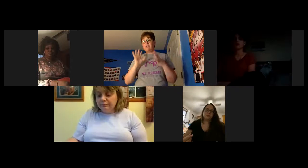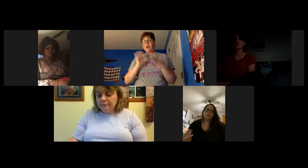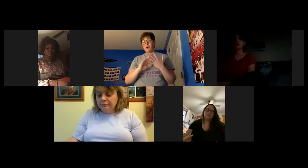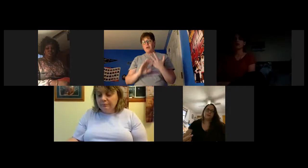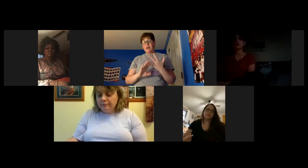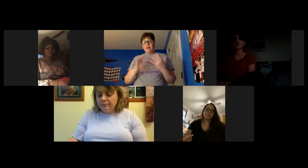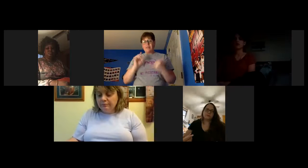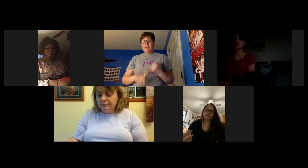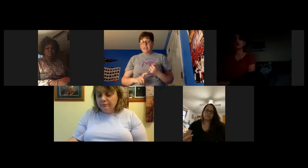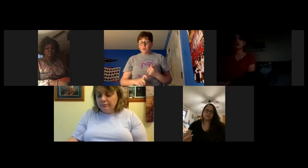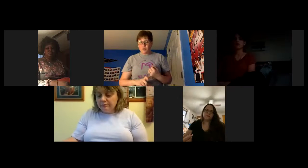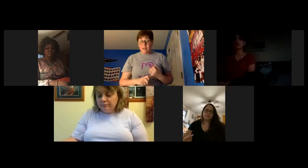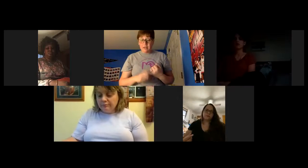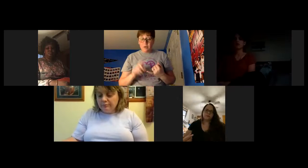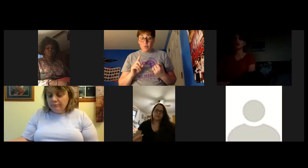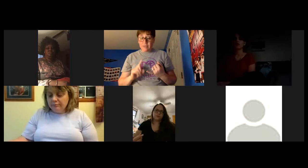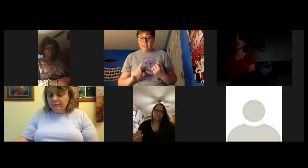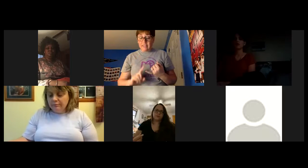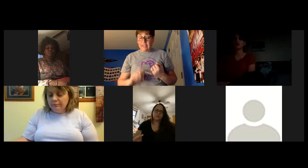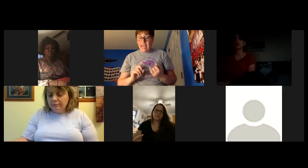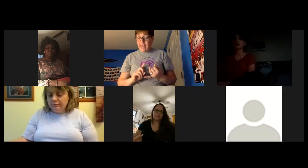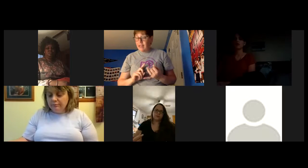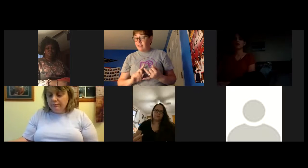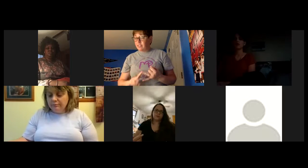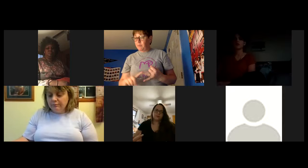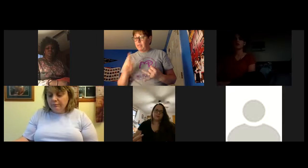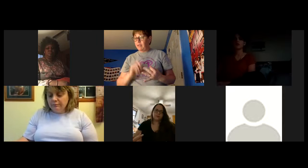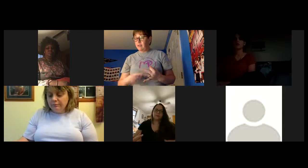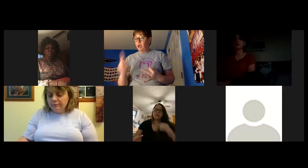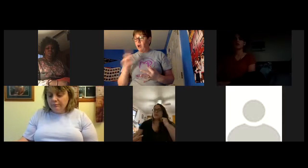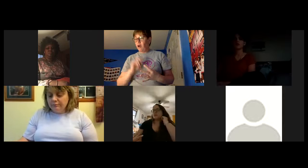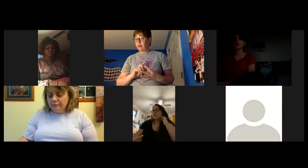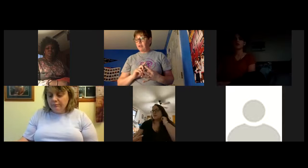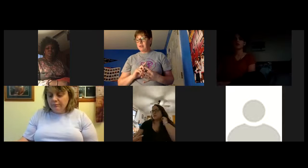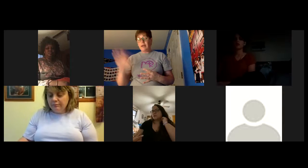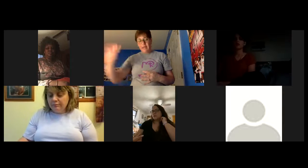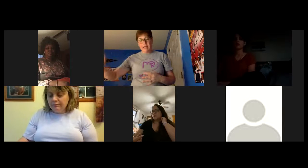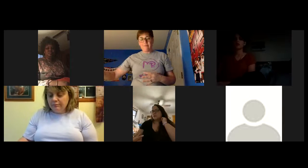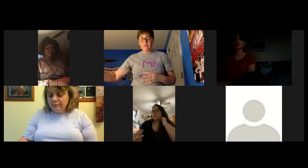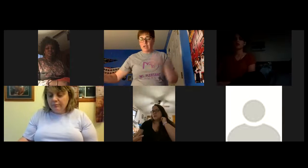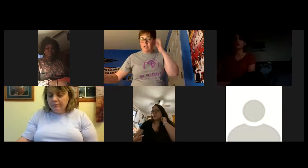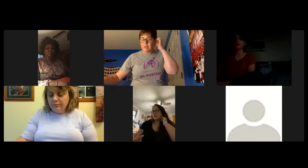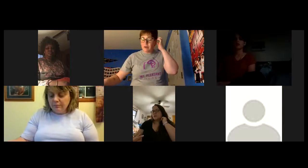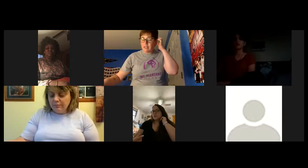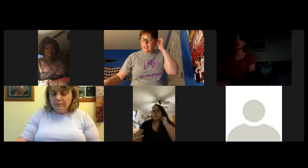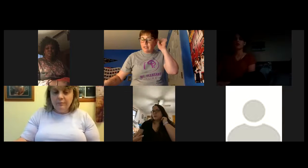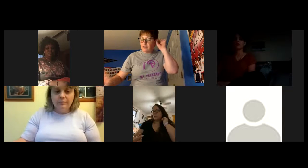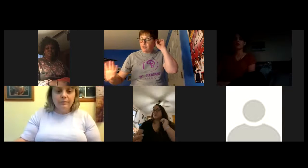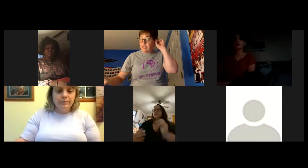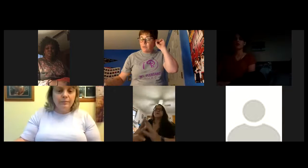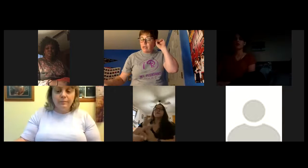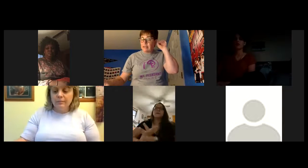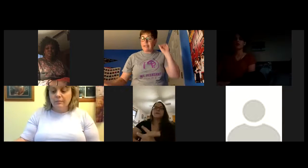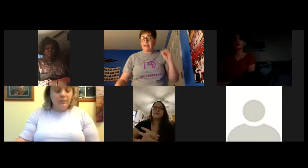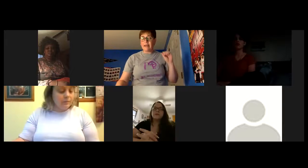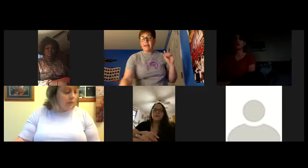right, so the next one with say, speak, talk, and I even threw hearing person in there. There's a